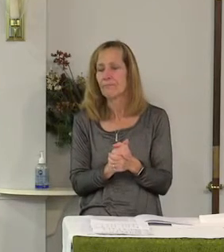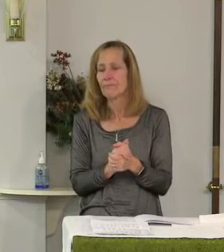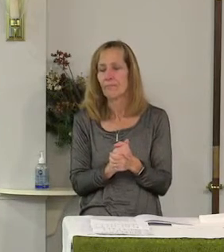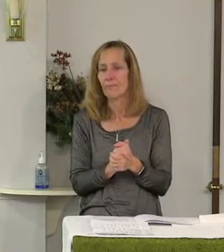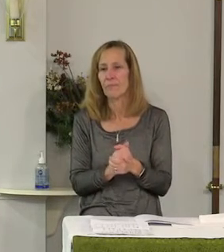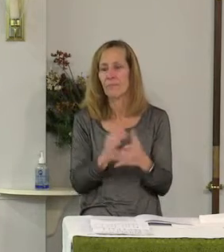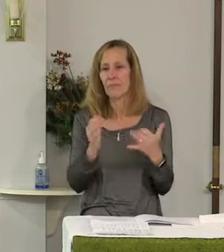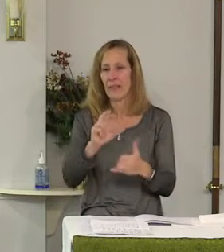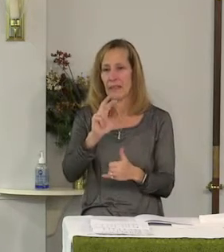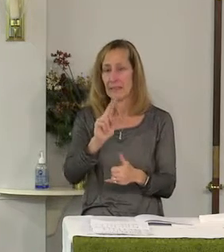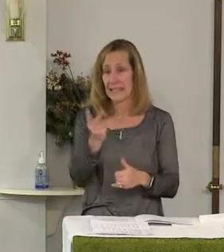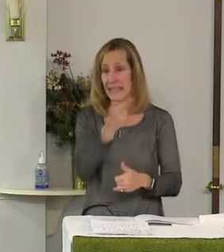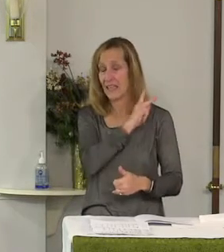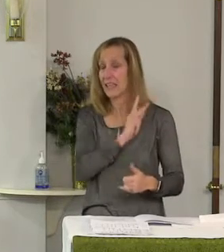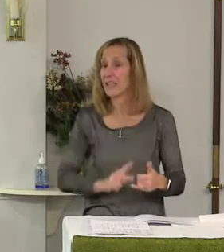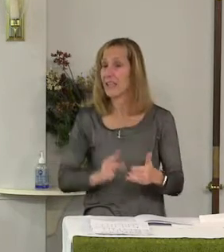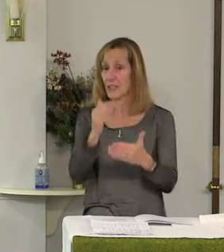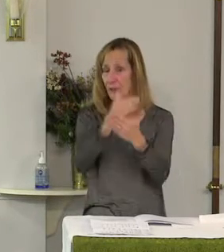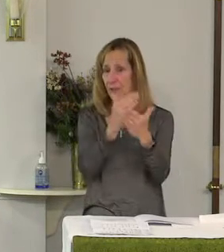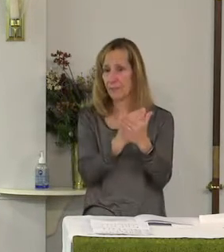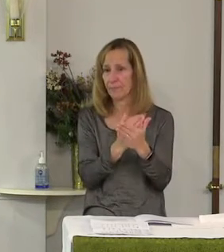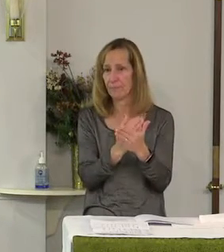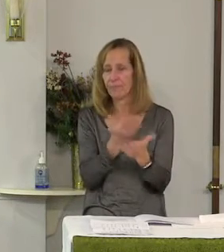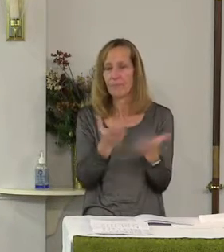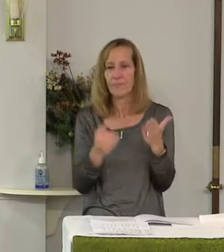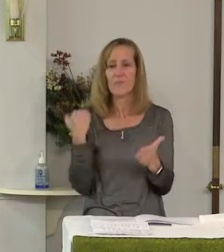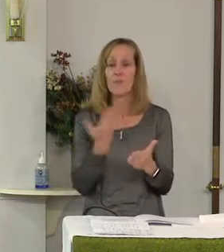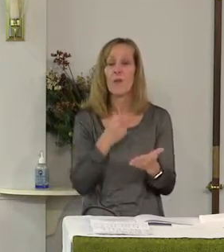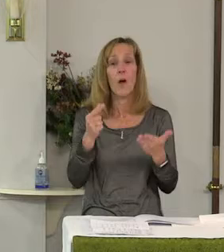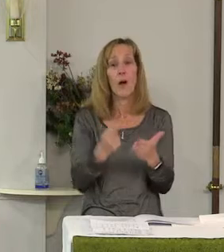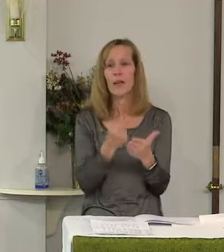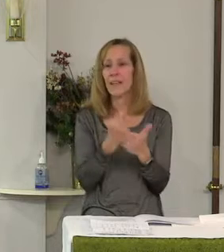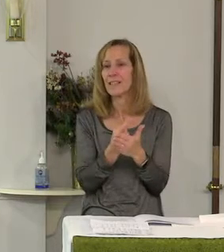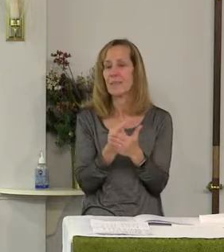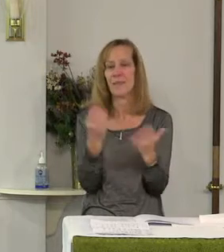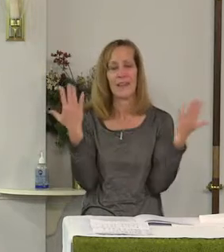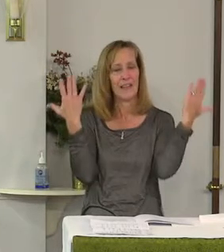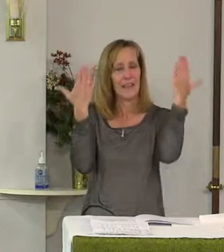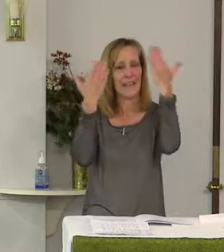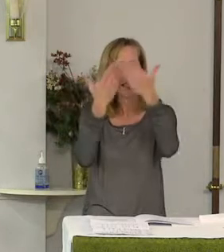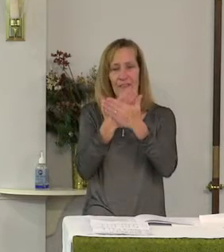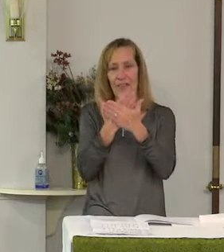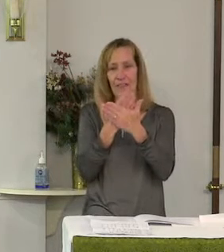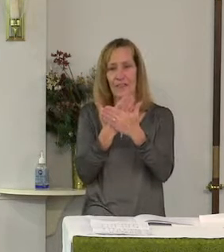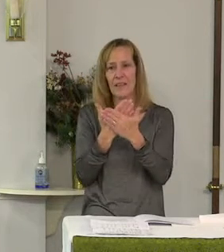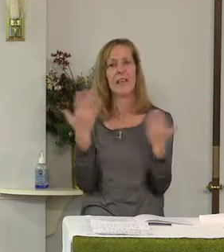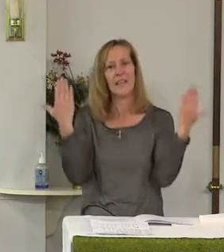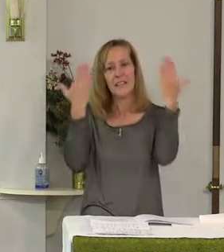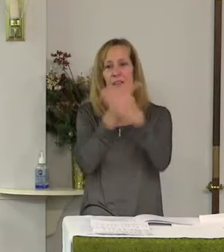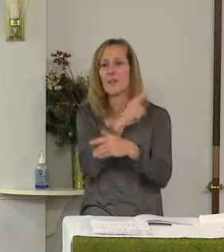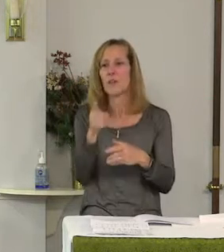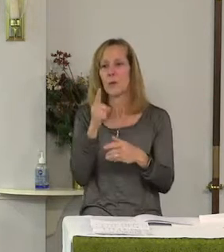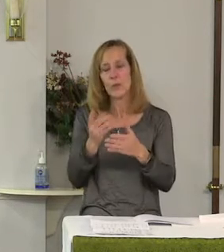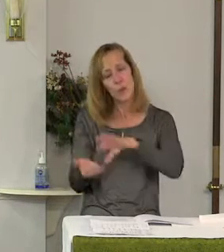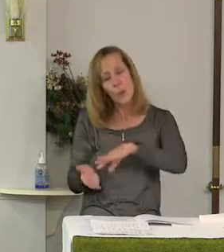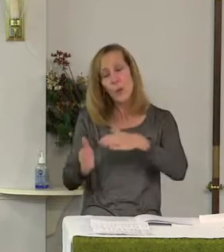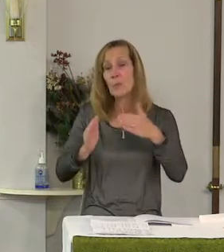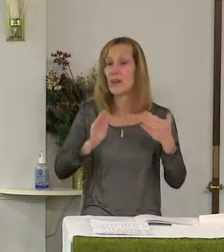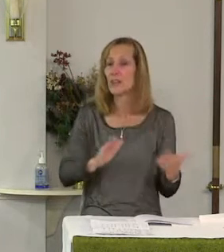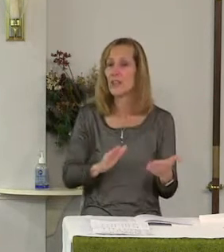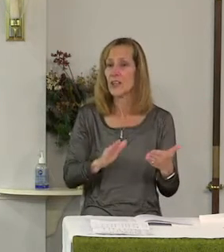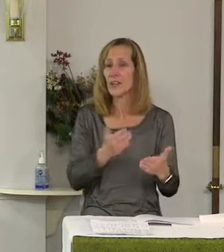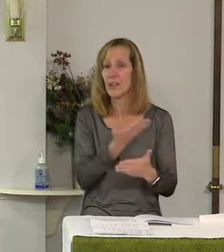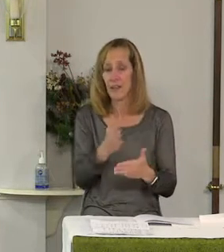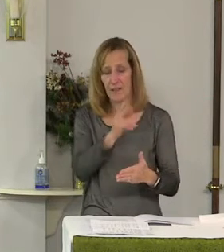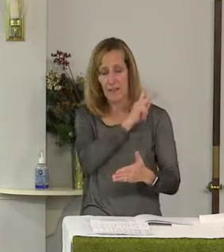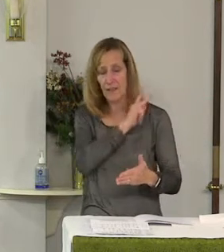A reading from 2 Kings. Even if our gospel is veiled, it is veiled to those who are perishing. In